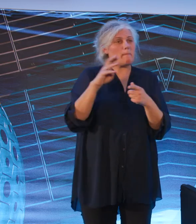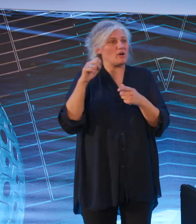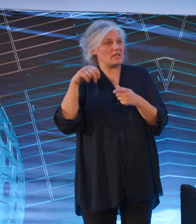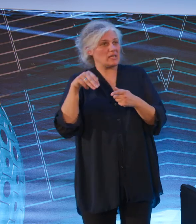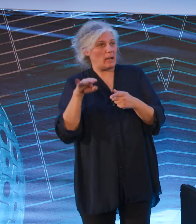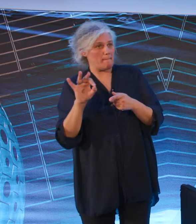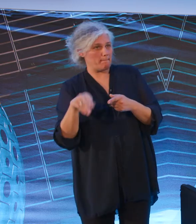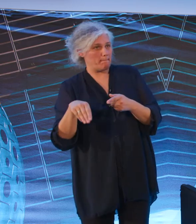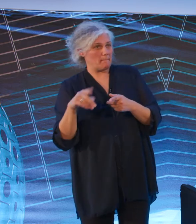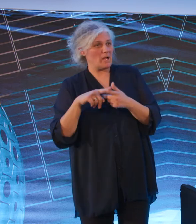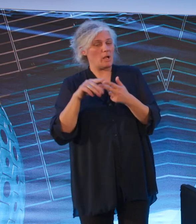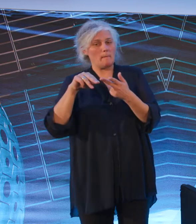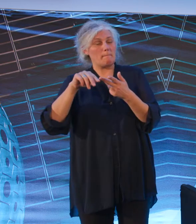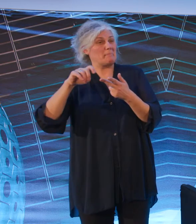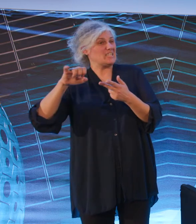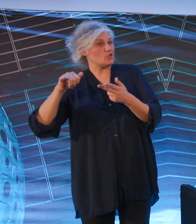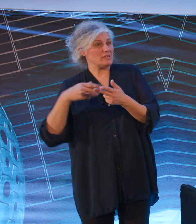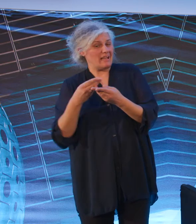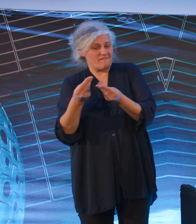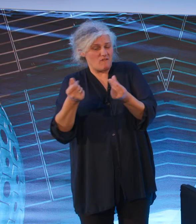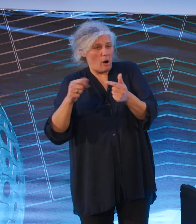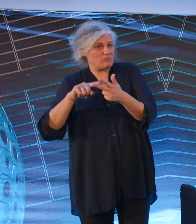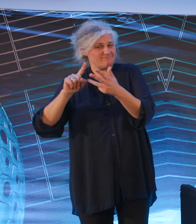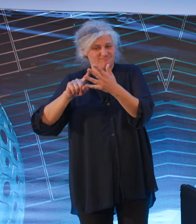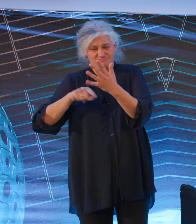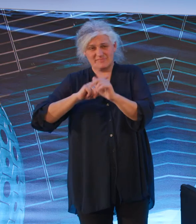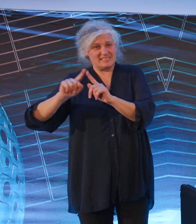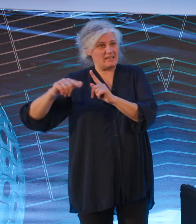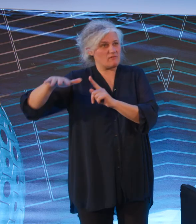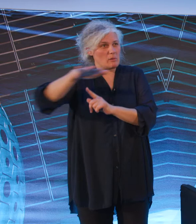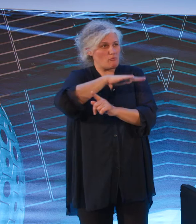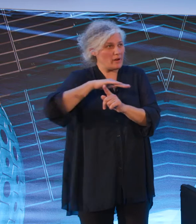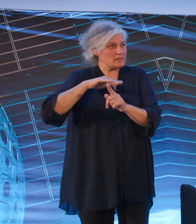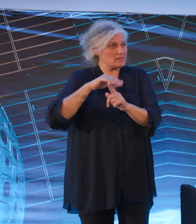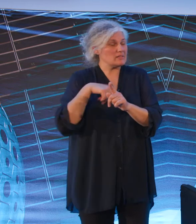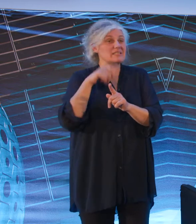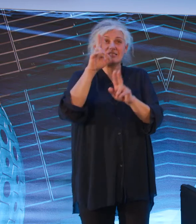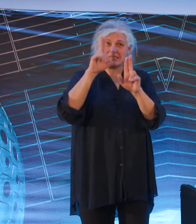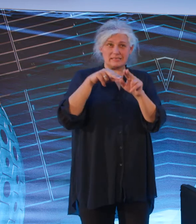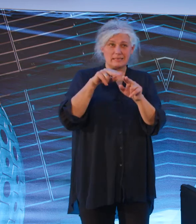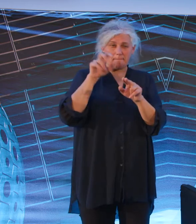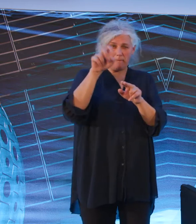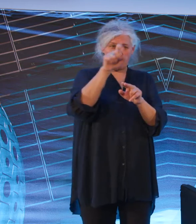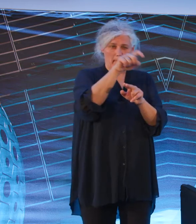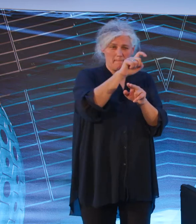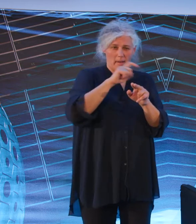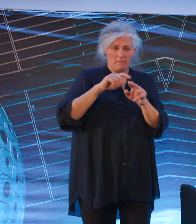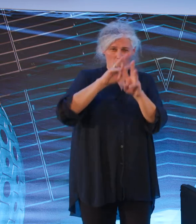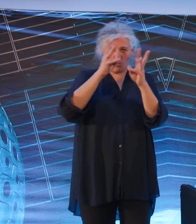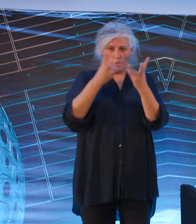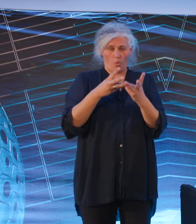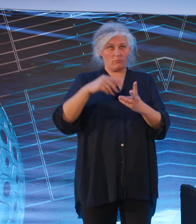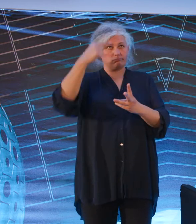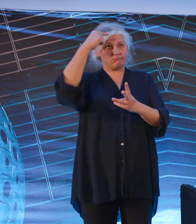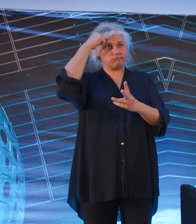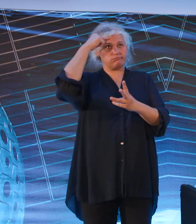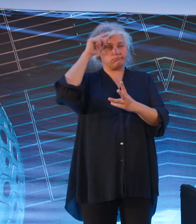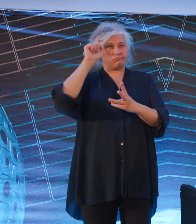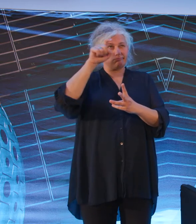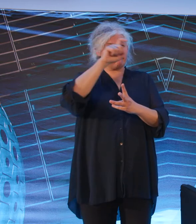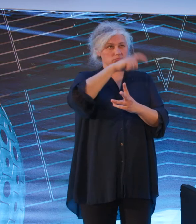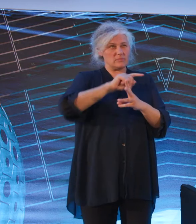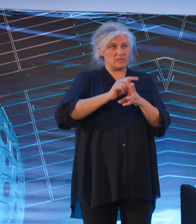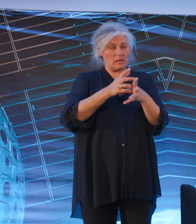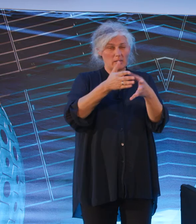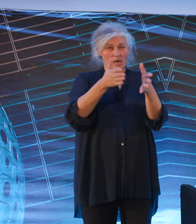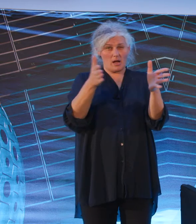Fountain, Minnesota Fabrics to Vaughan's on Northwest Avenue. She could map out the world inside her own mind as a large